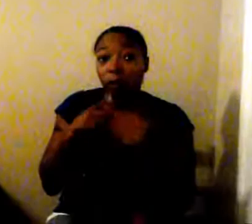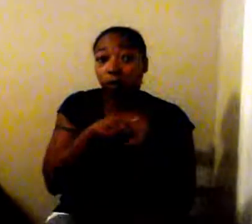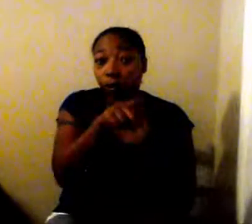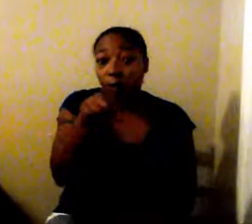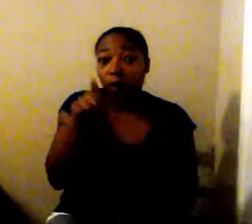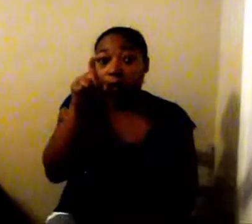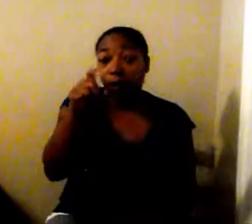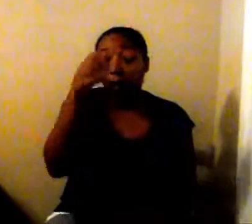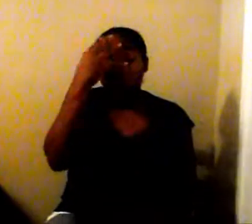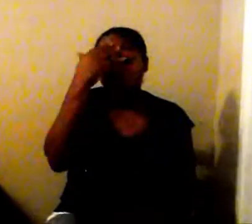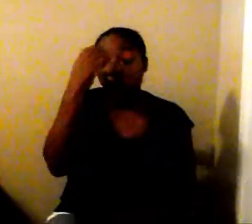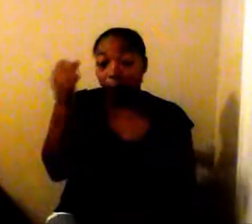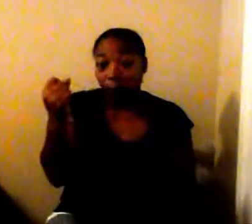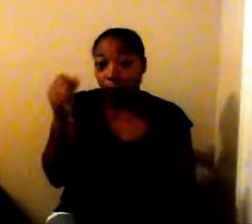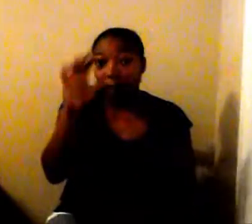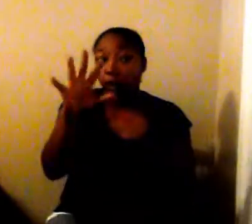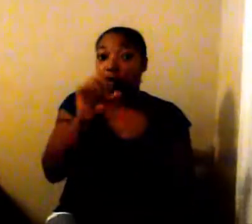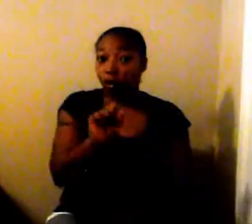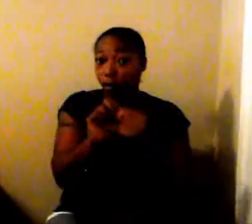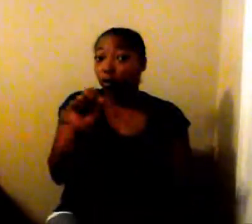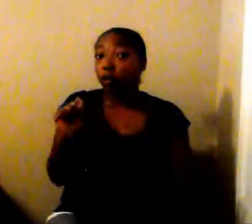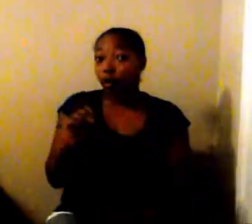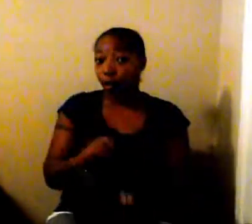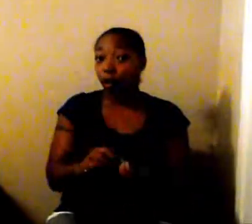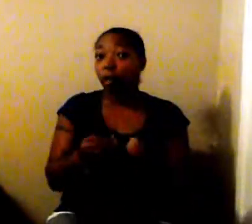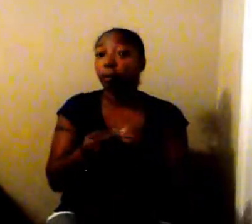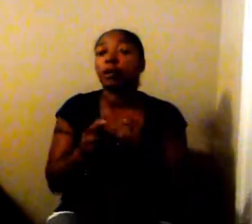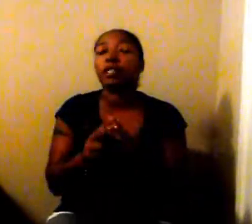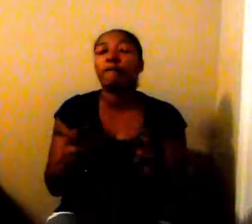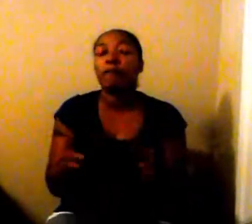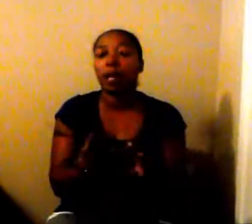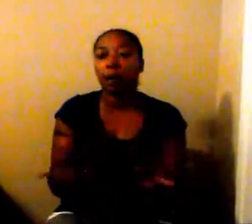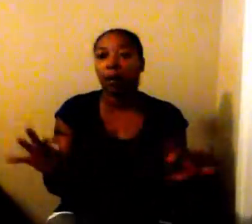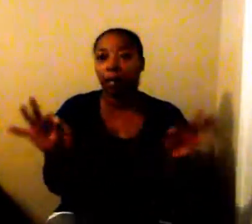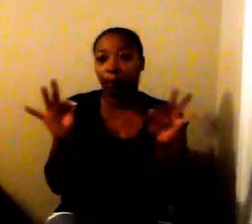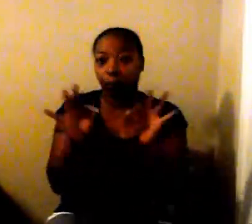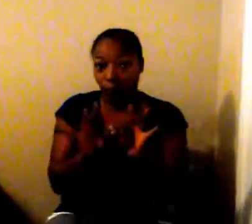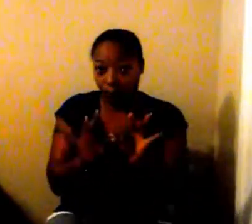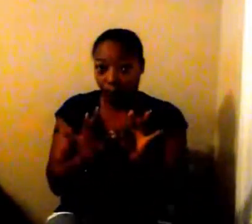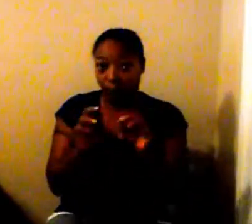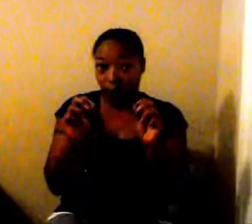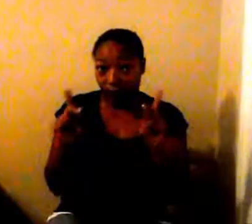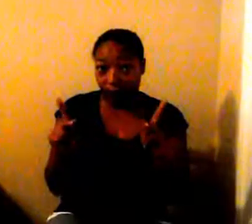you all you need to memorize your social security number. It's very important, okay?